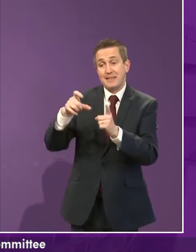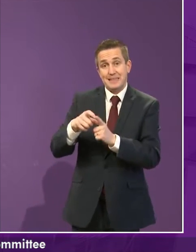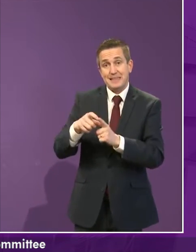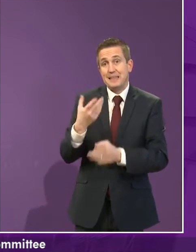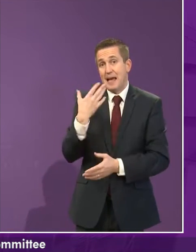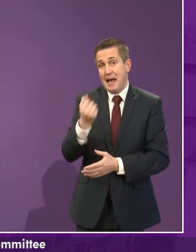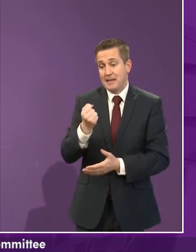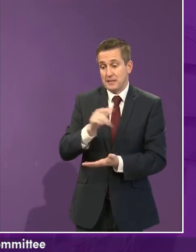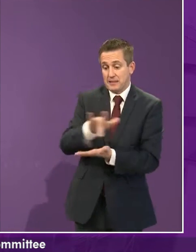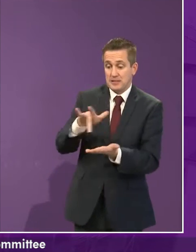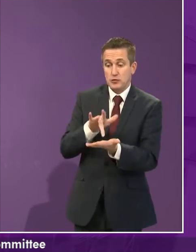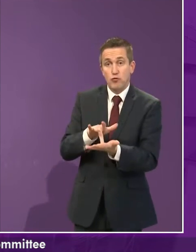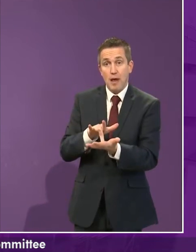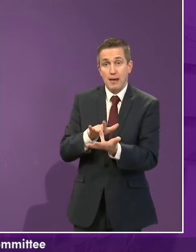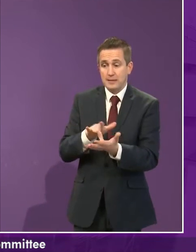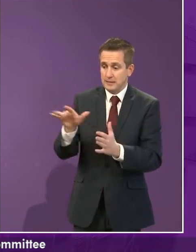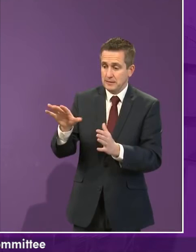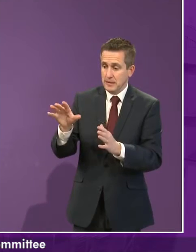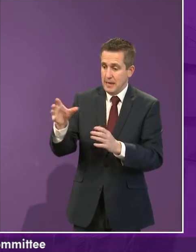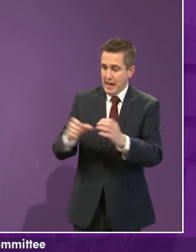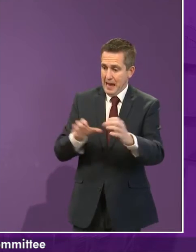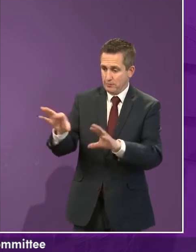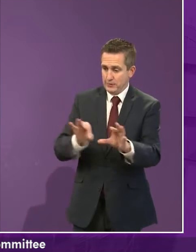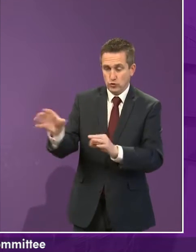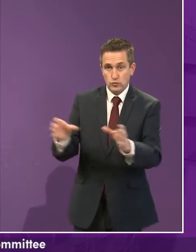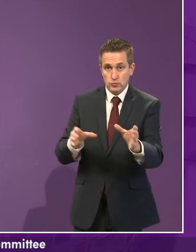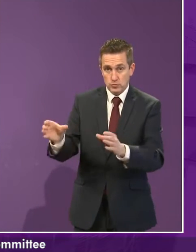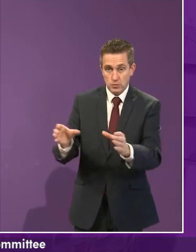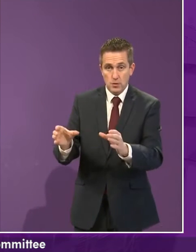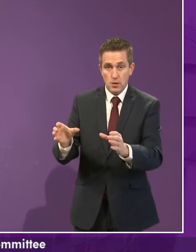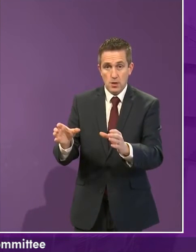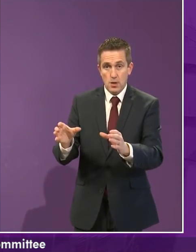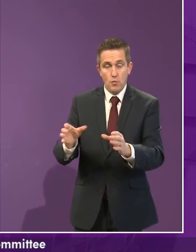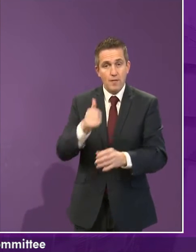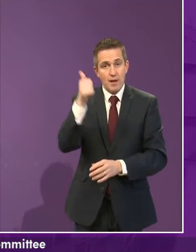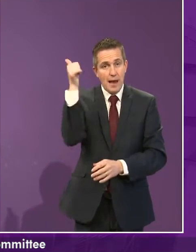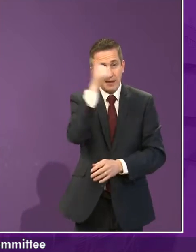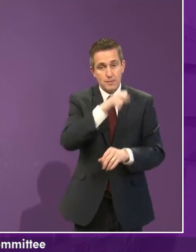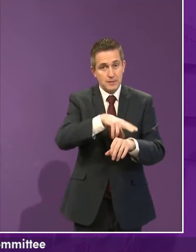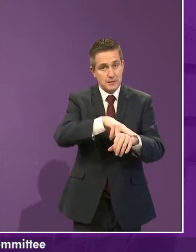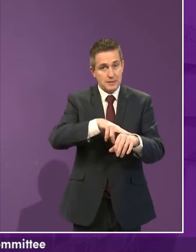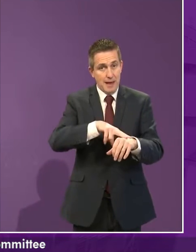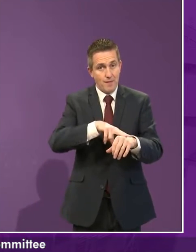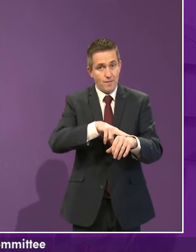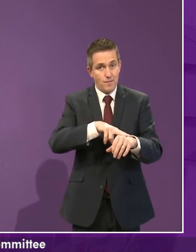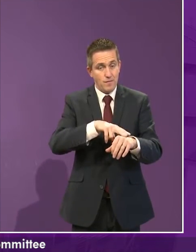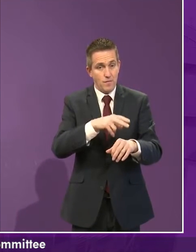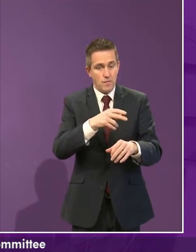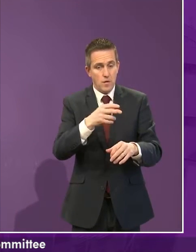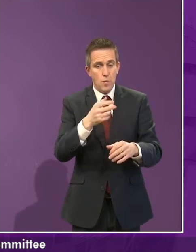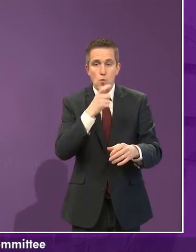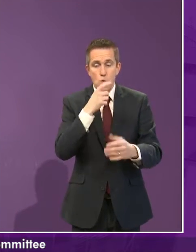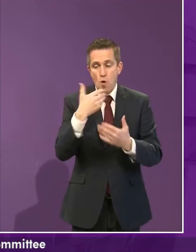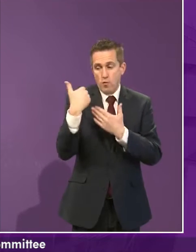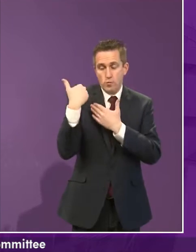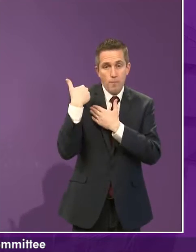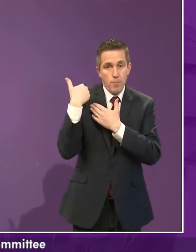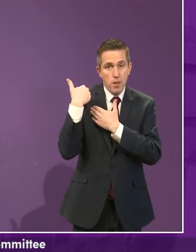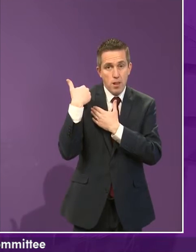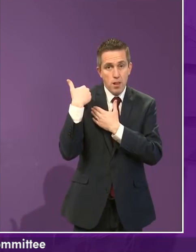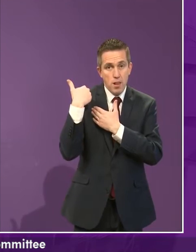centralised admissions, and we have dedicated academic members of staff who are experienced and